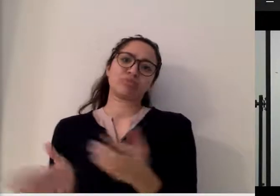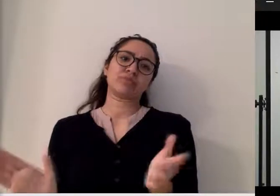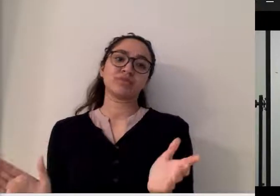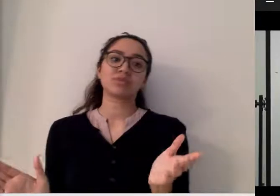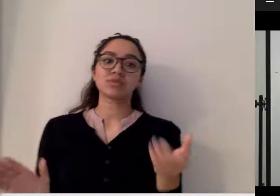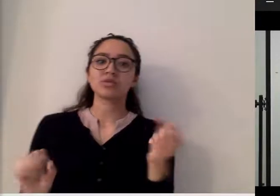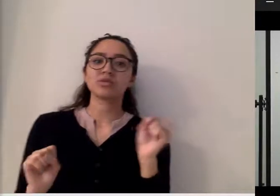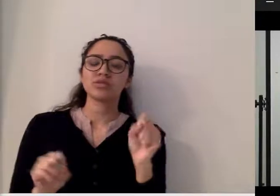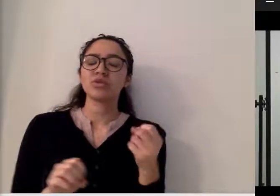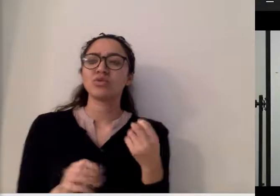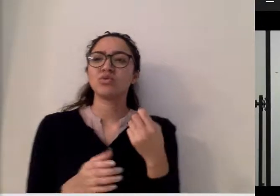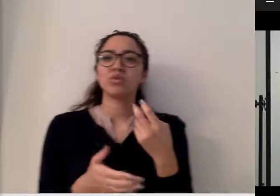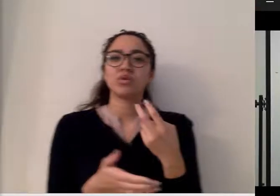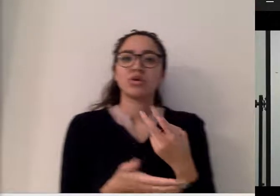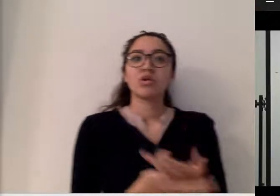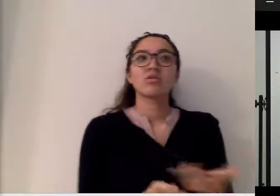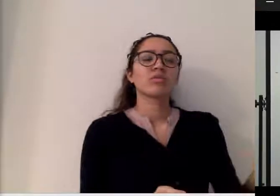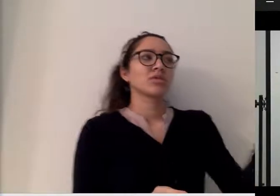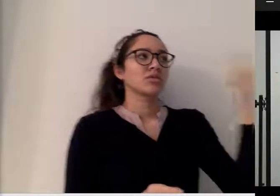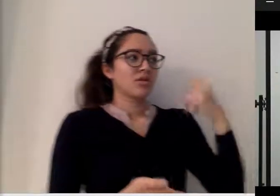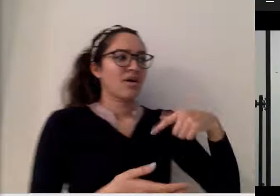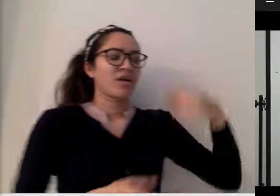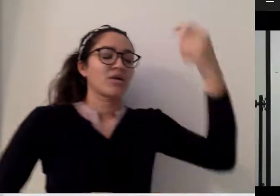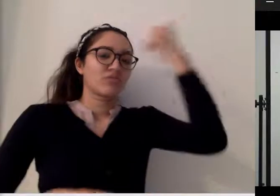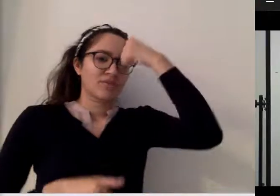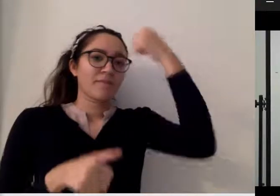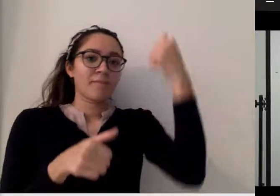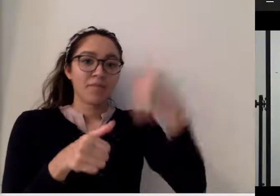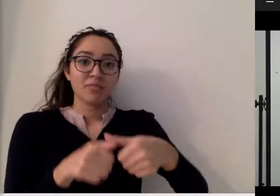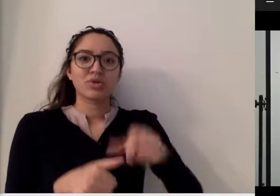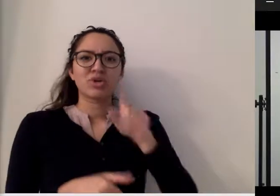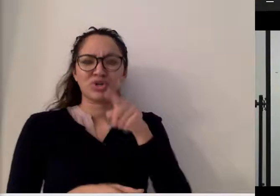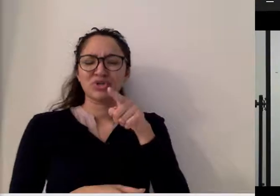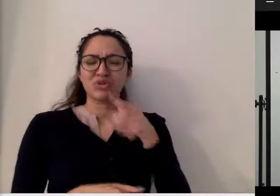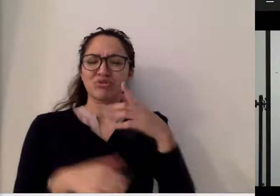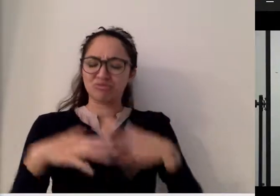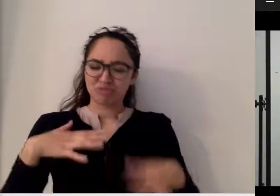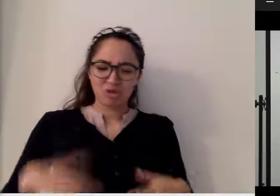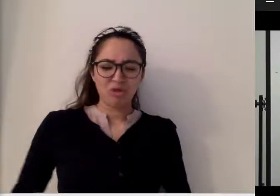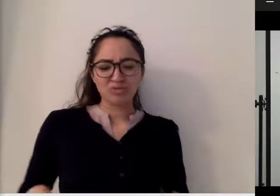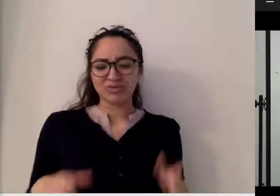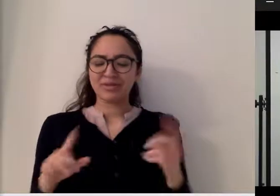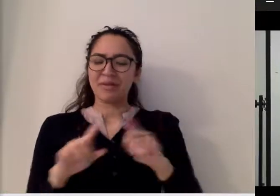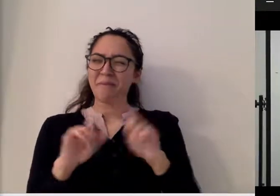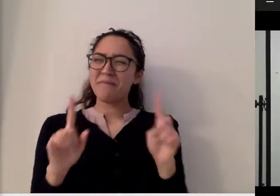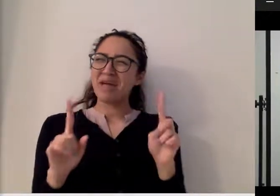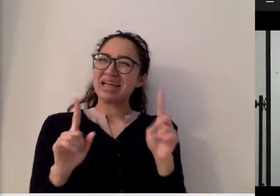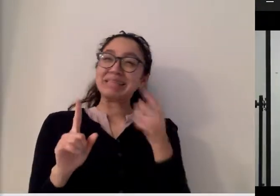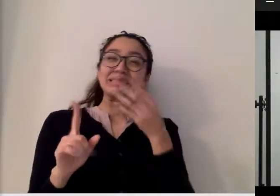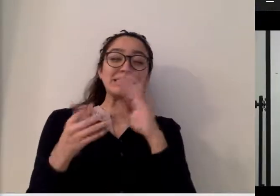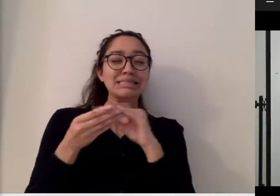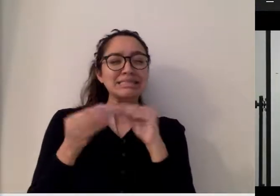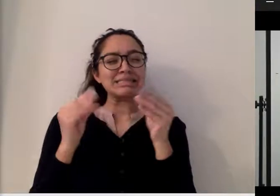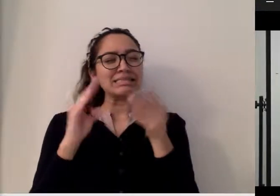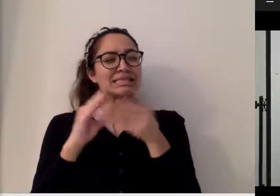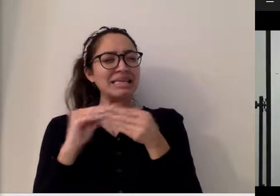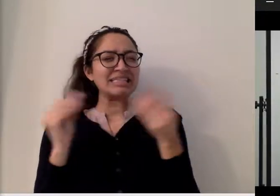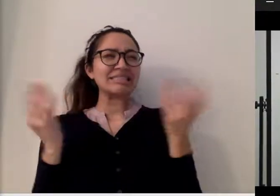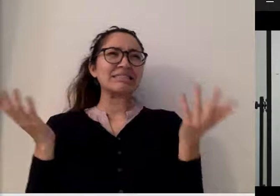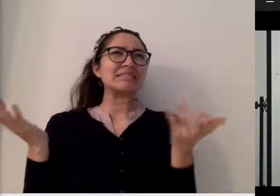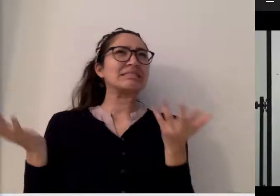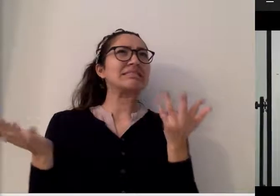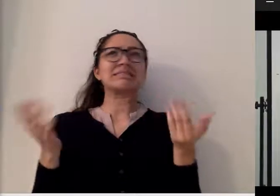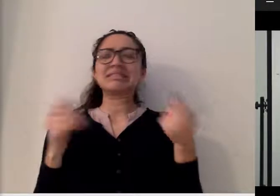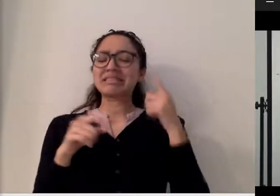ago, I remember what you were talking about, I even remember what you were wearing, but I can't quite remember what you said. And they're trying to actually